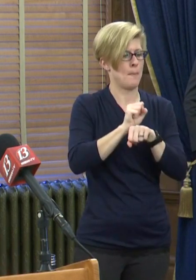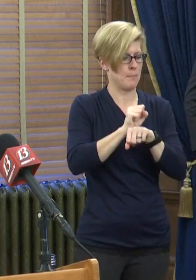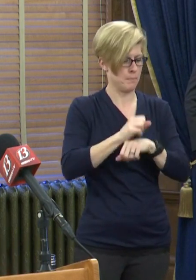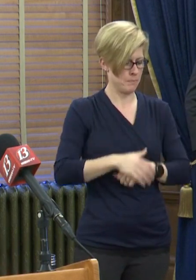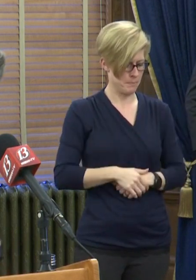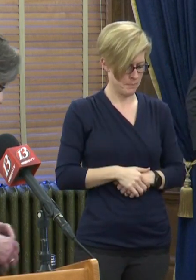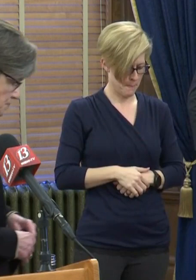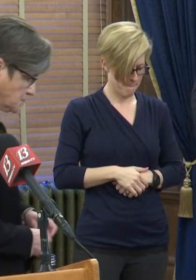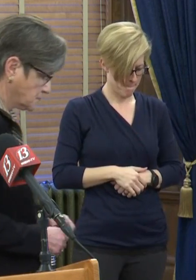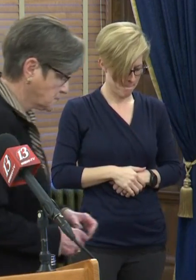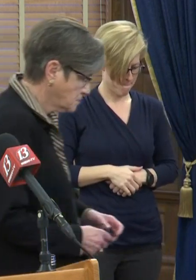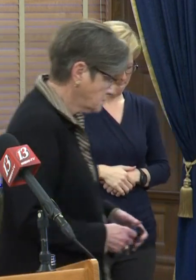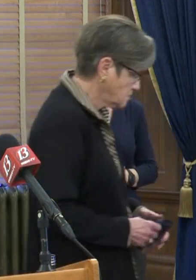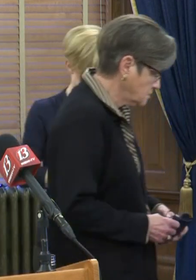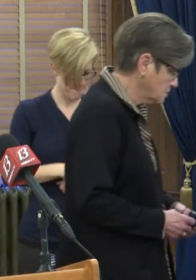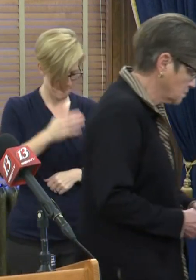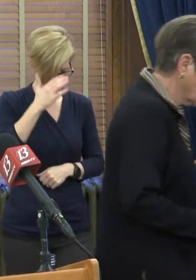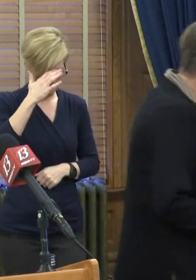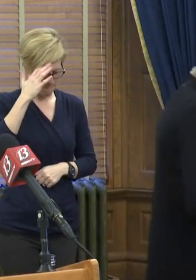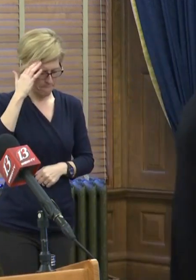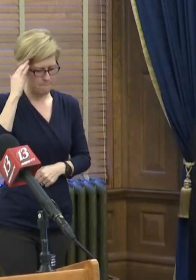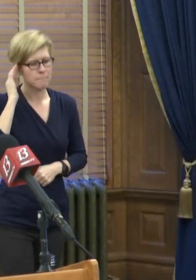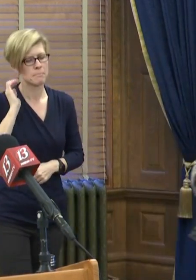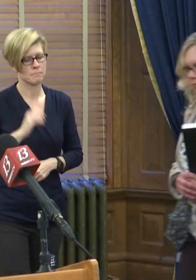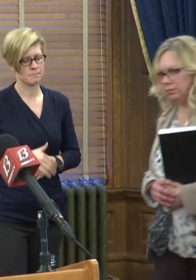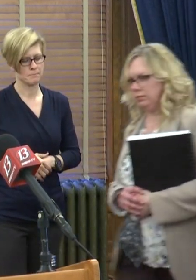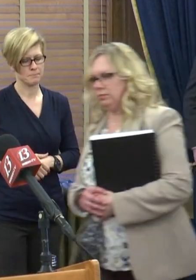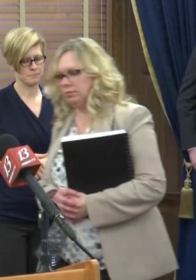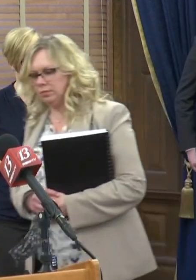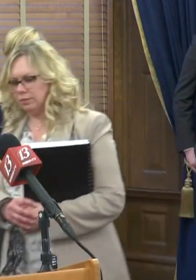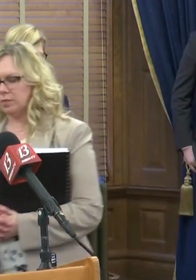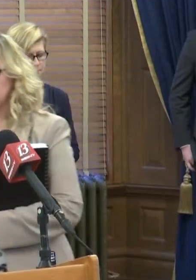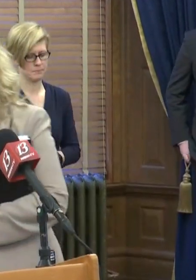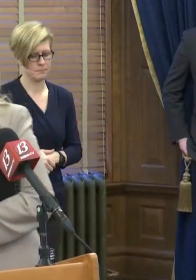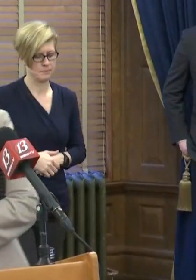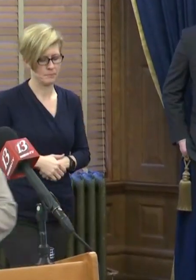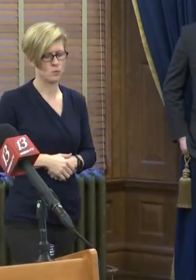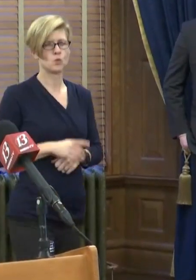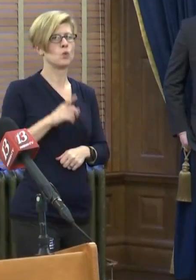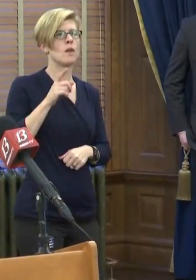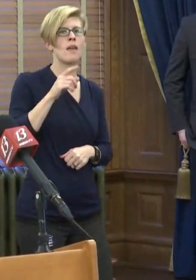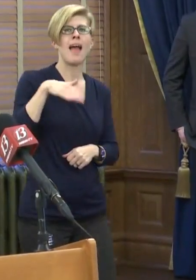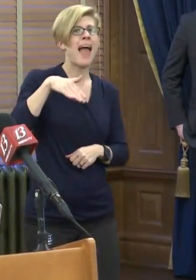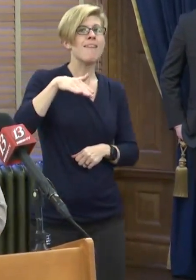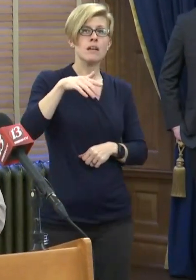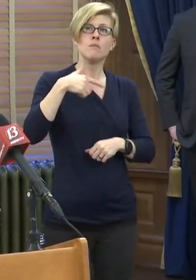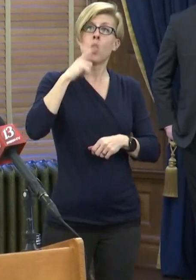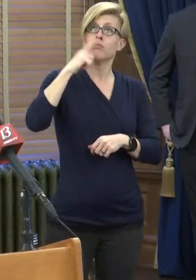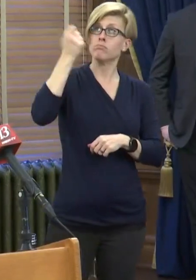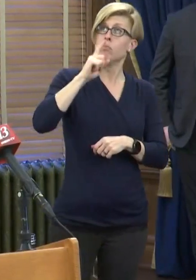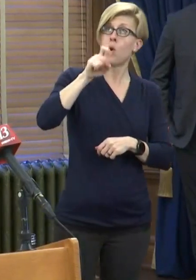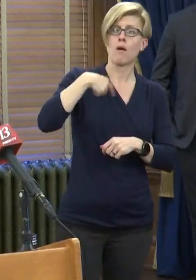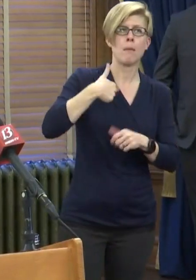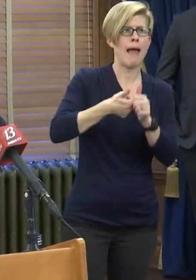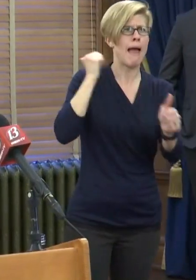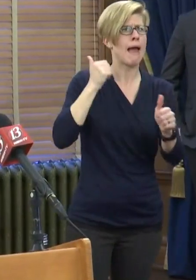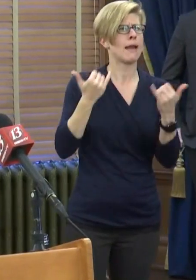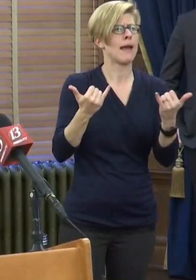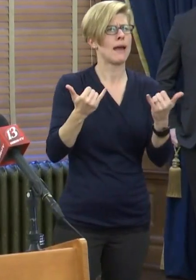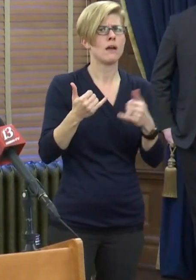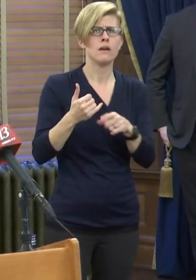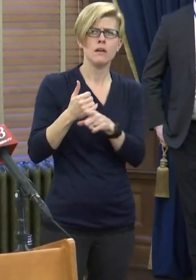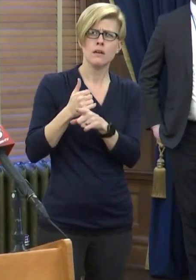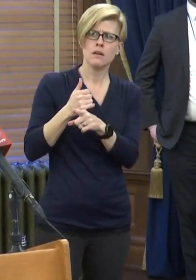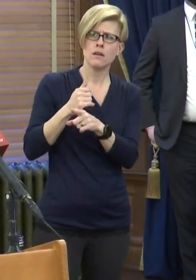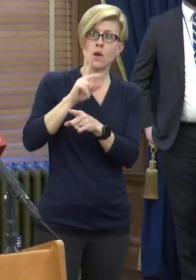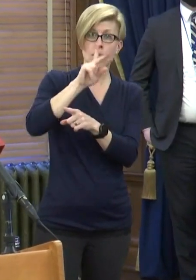that? Meaning how many have not received to current date? So of those Kansans that